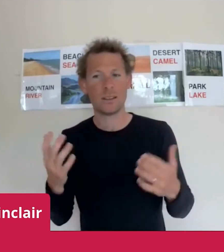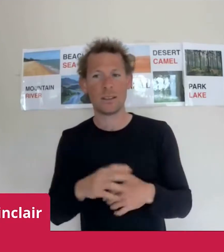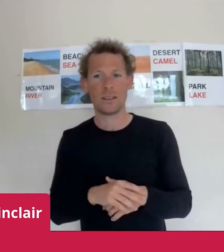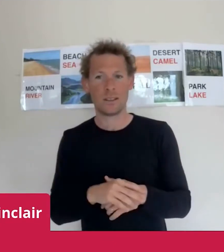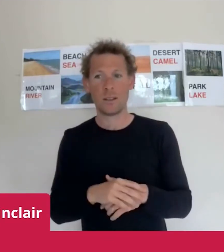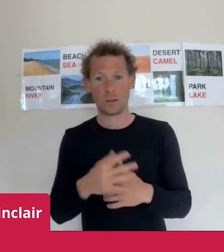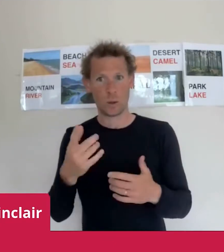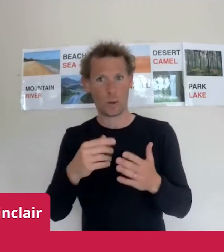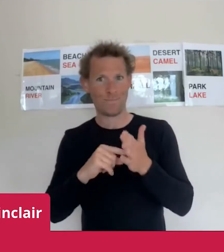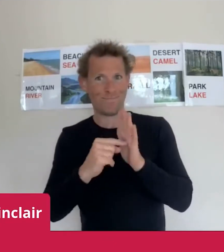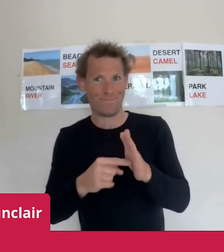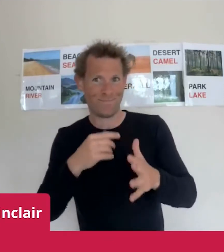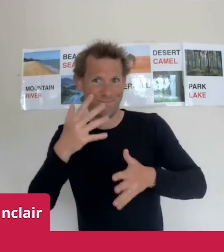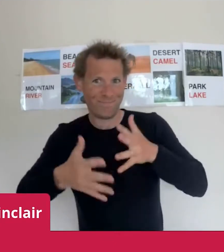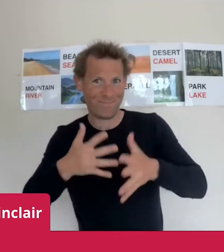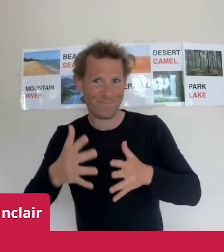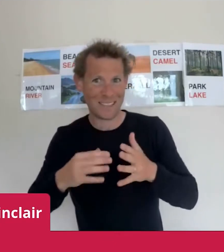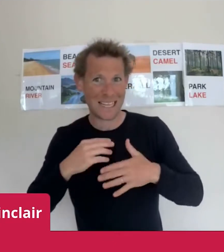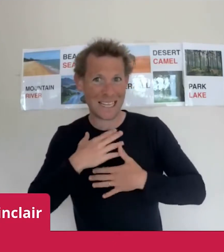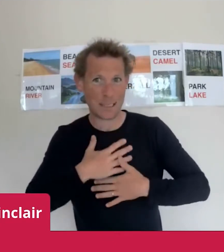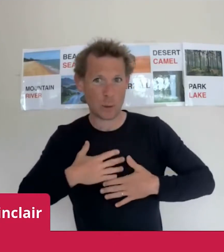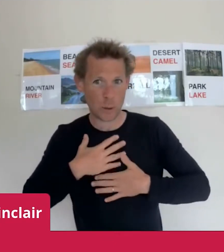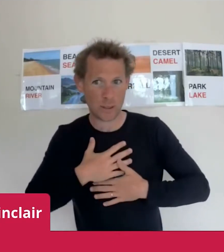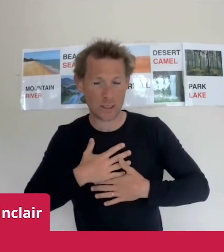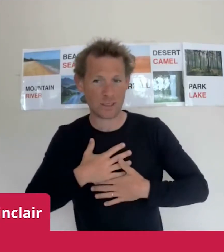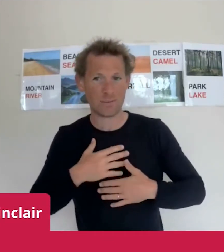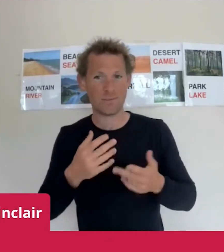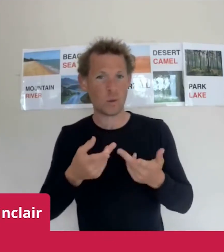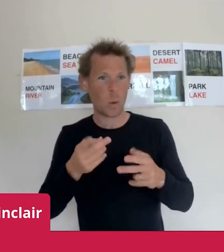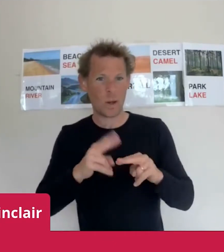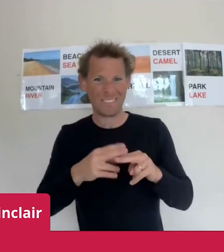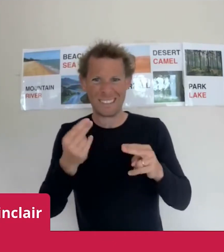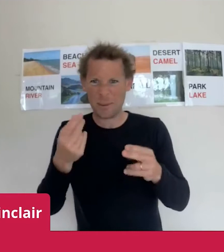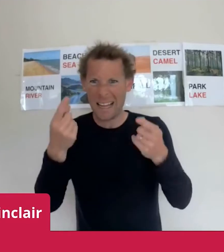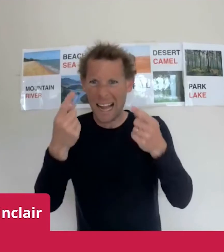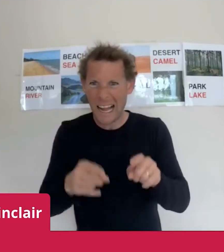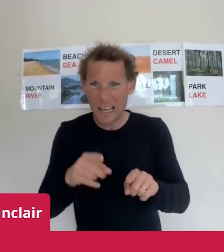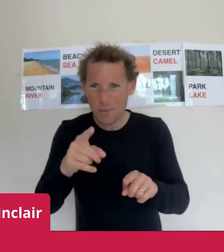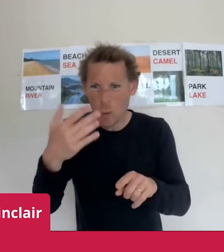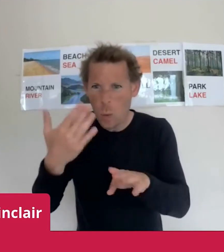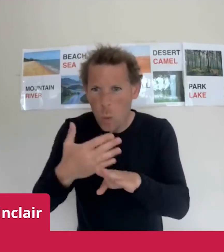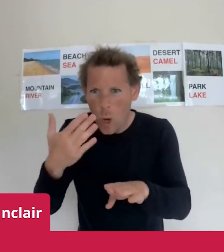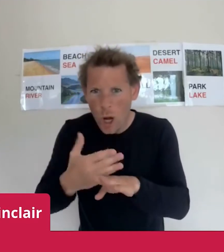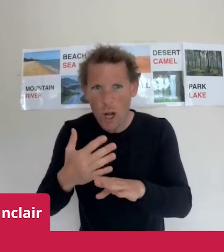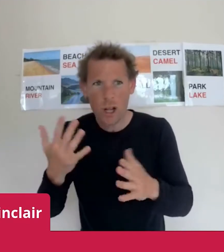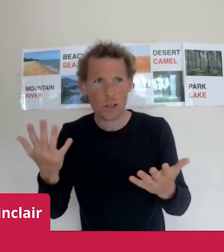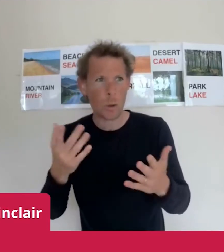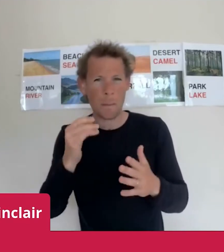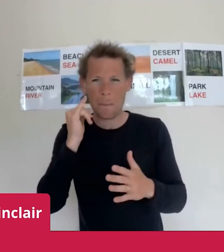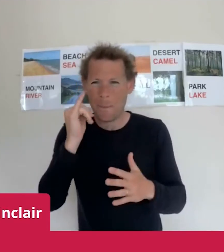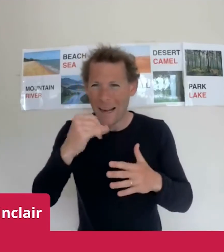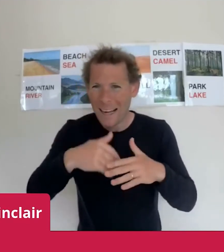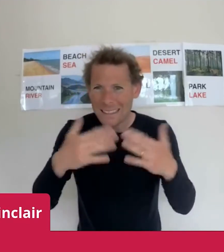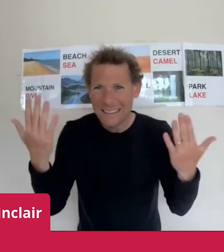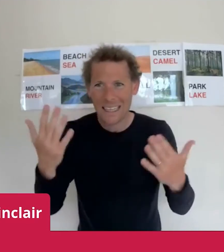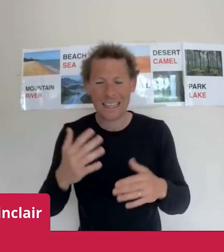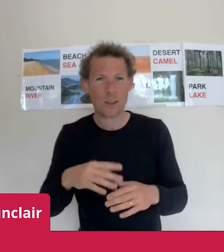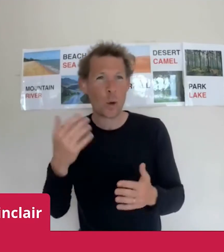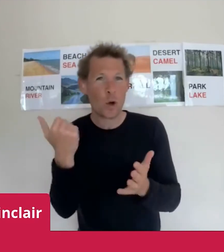express yourself, well, you want to be able to express yourself anyway, whether you're happy, sad, angry, if something's happened at work, maybe you're